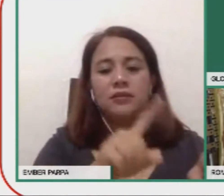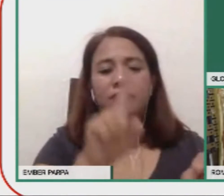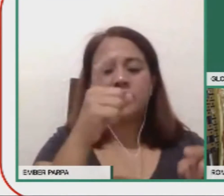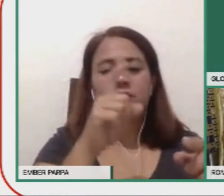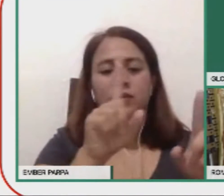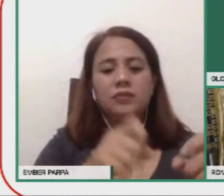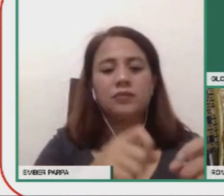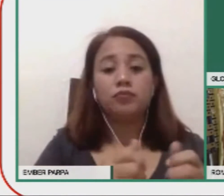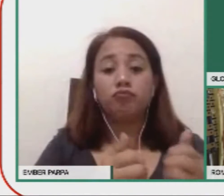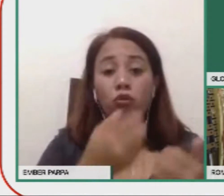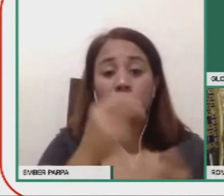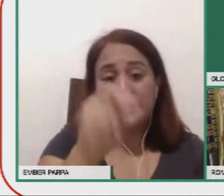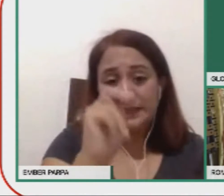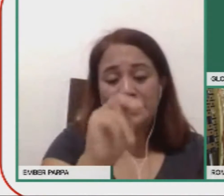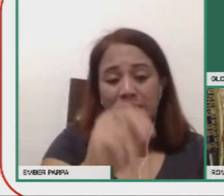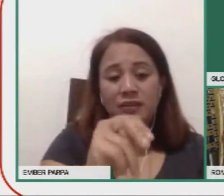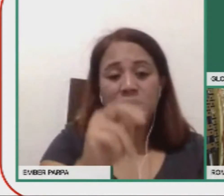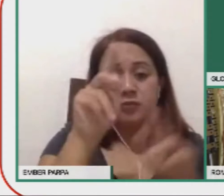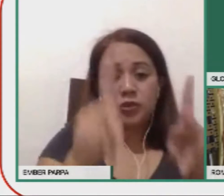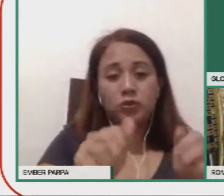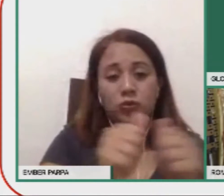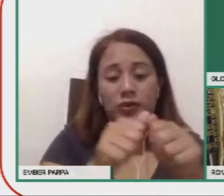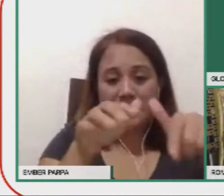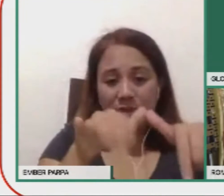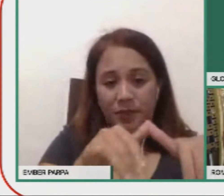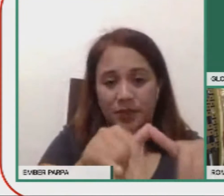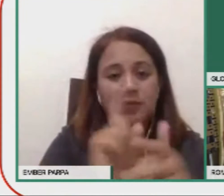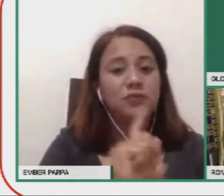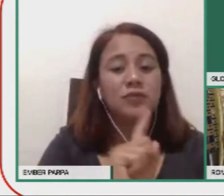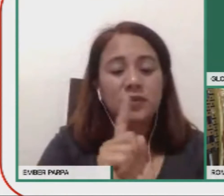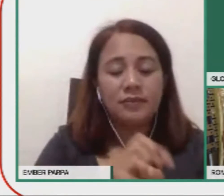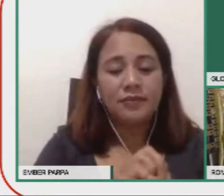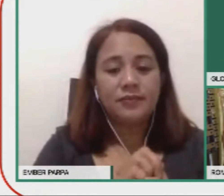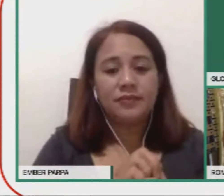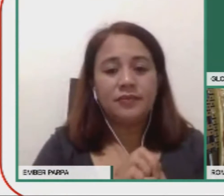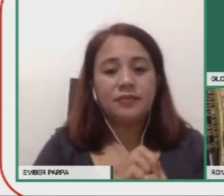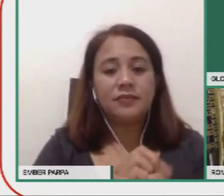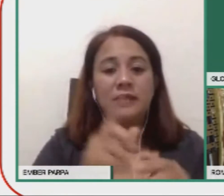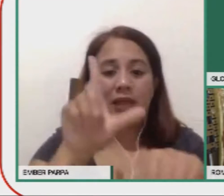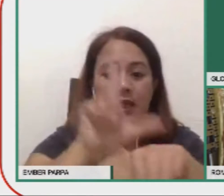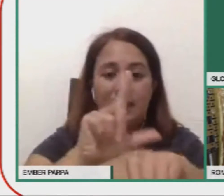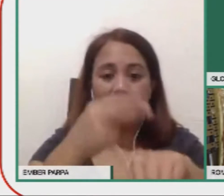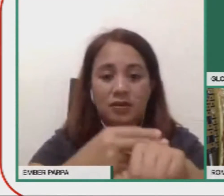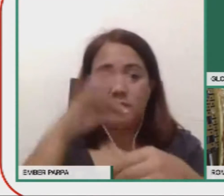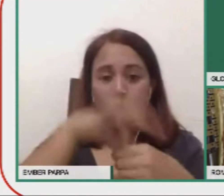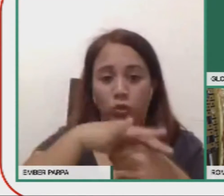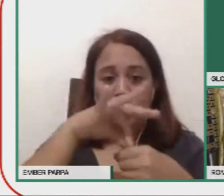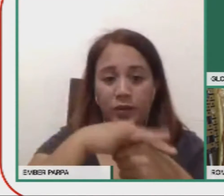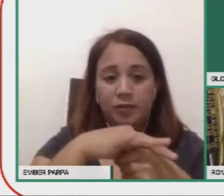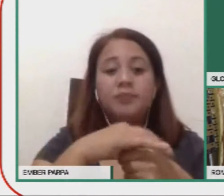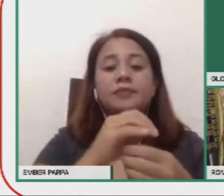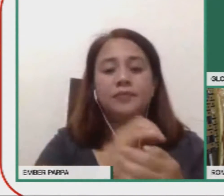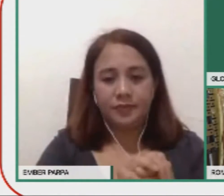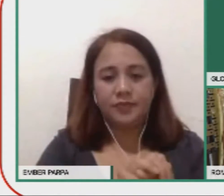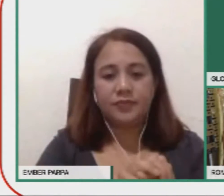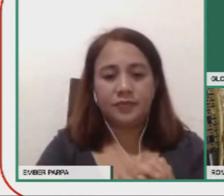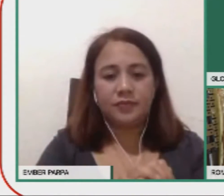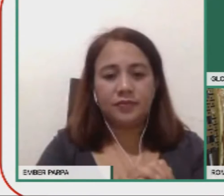pressing needs of the persons with disabilities is livelihood programs. Yeah. Mhm. What?